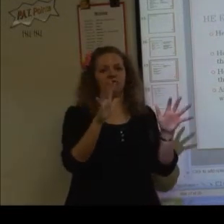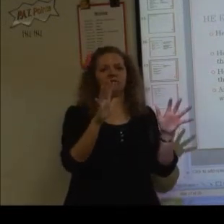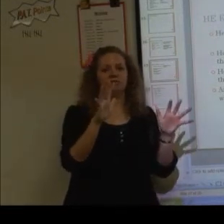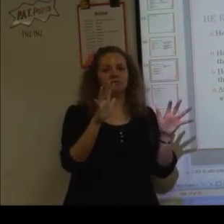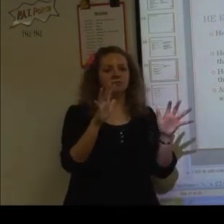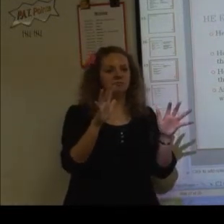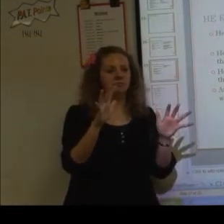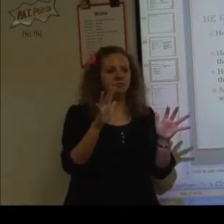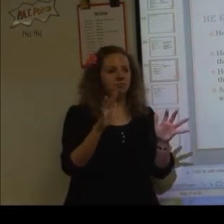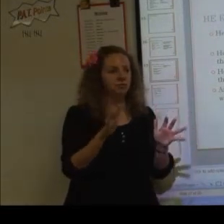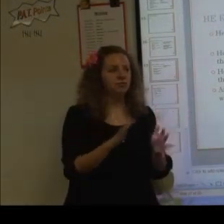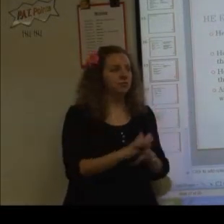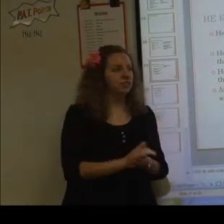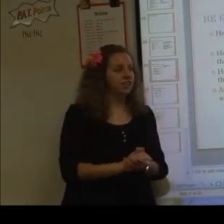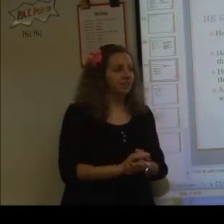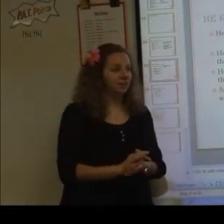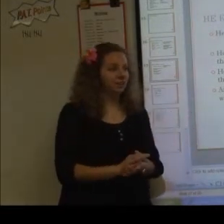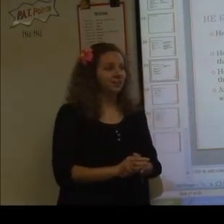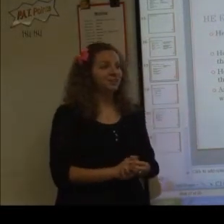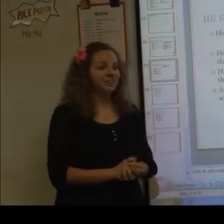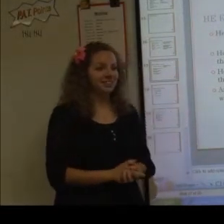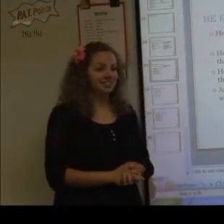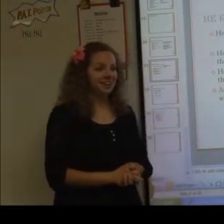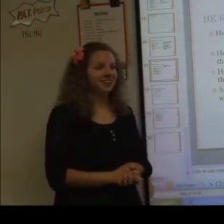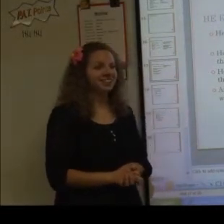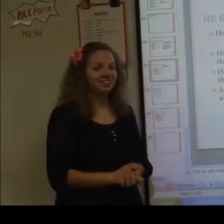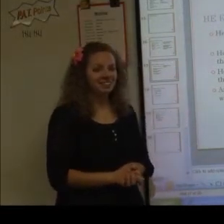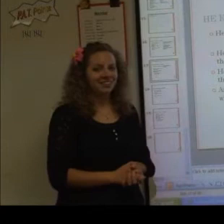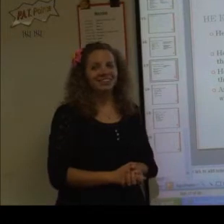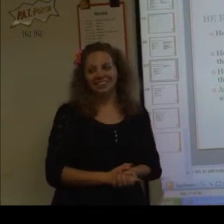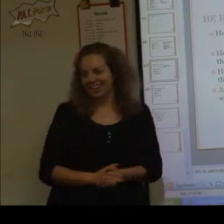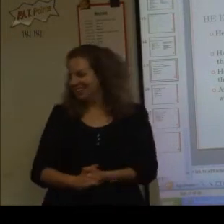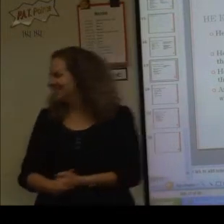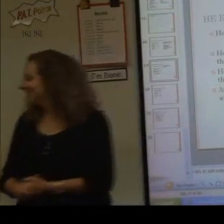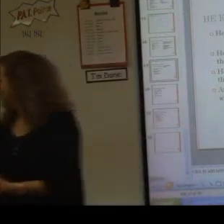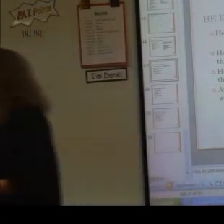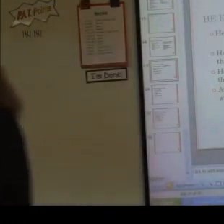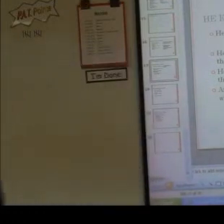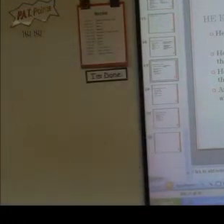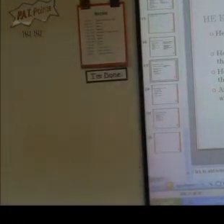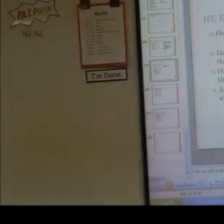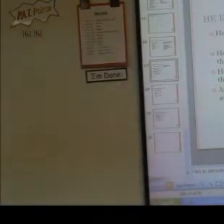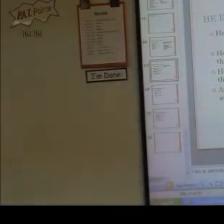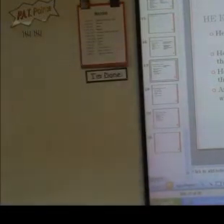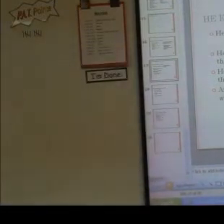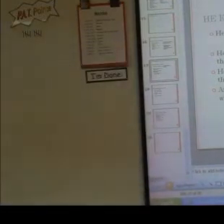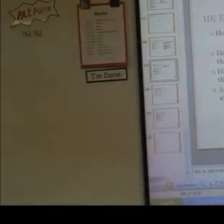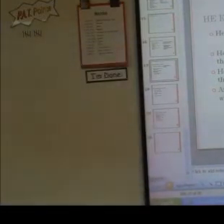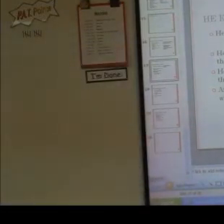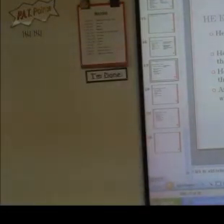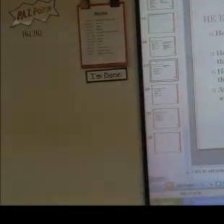finish. Before thinking, Hillary knows. Do you guys like that? Okay. Good.